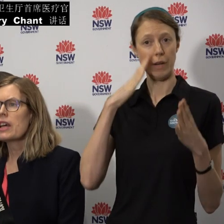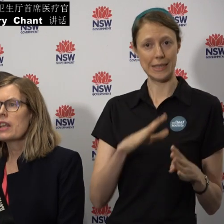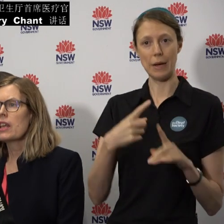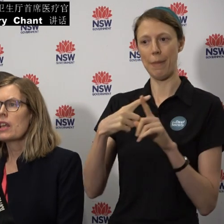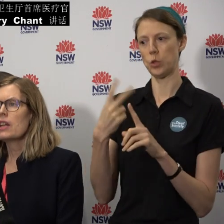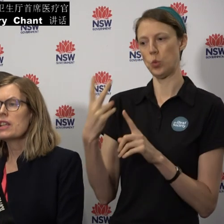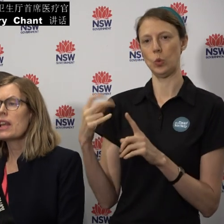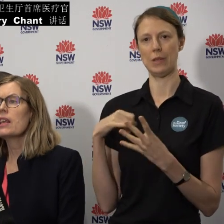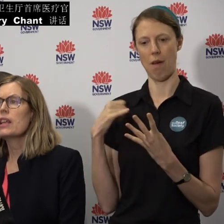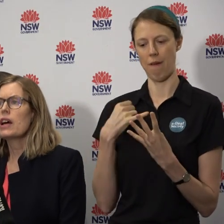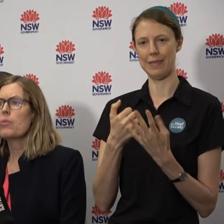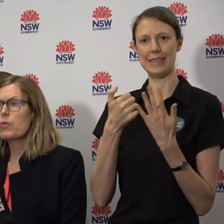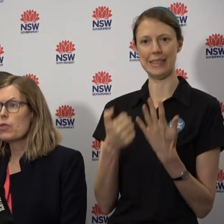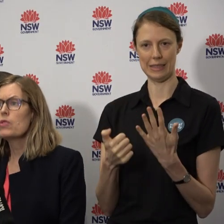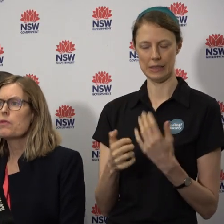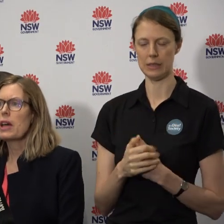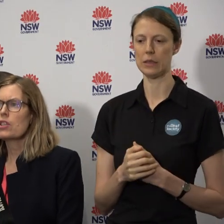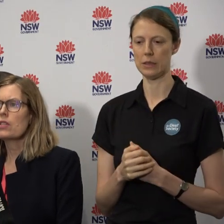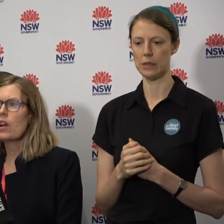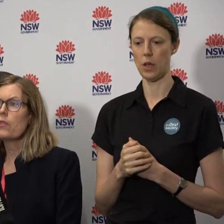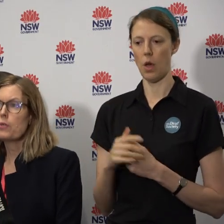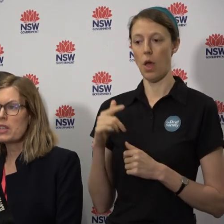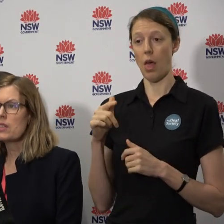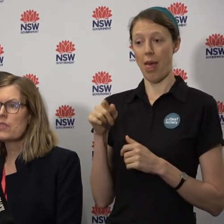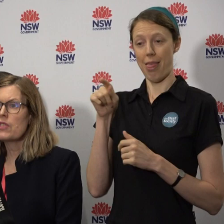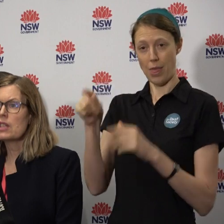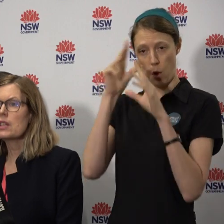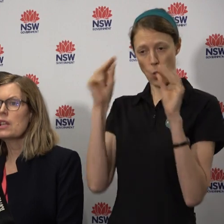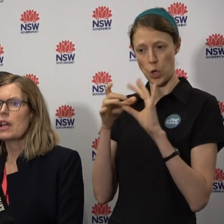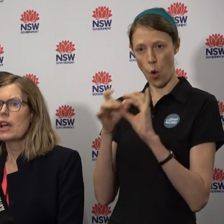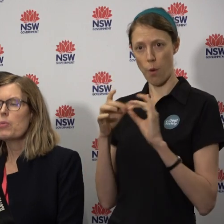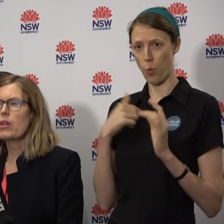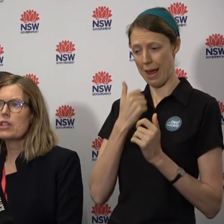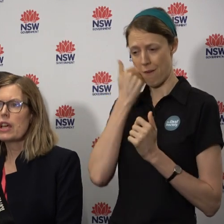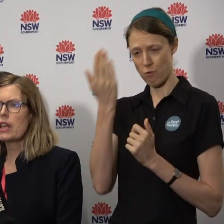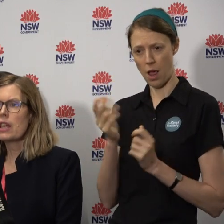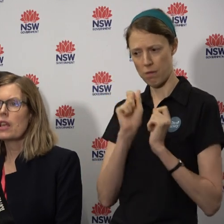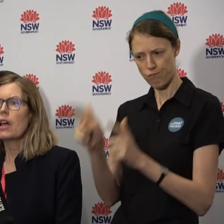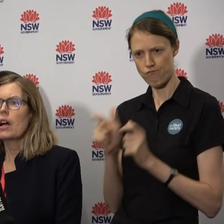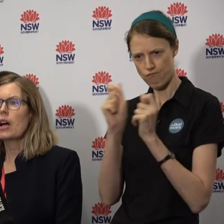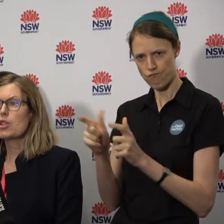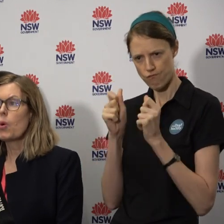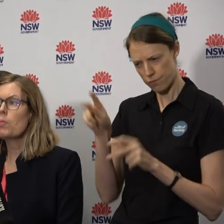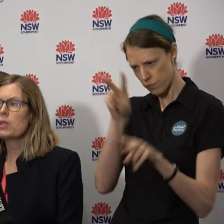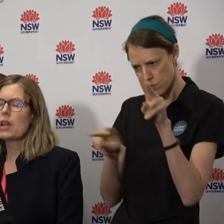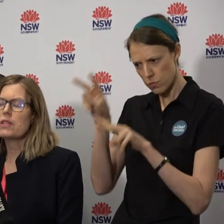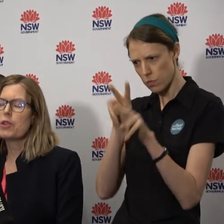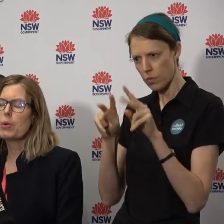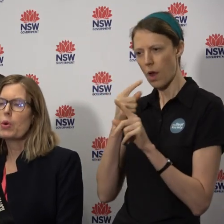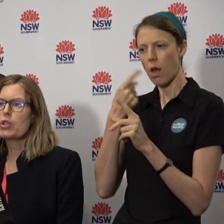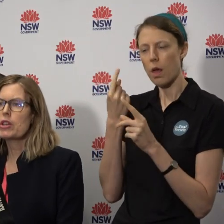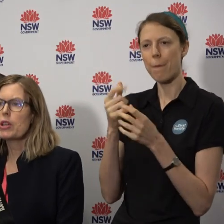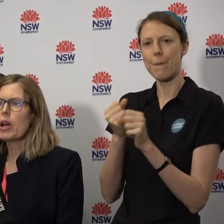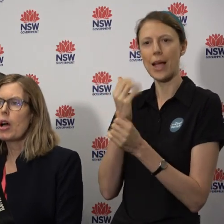are undertaking daily reviews of the residents of the facility, and we are undertaking swabs as a